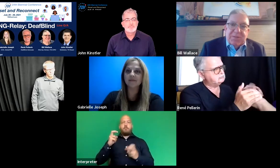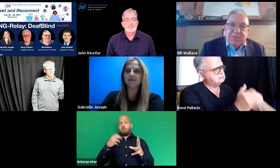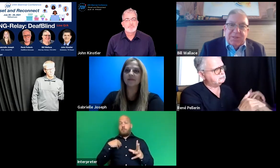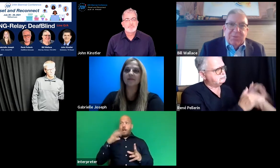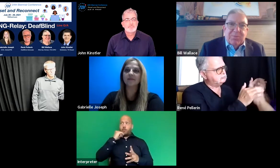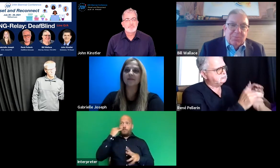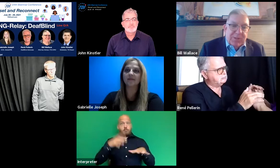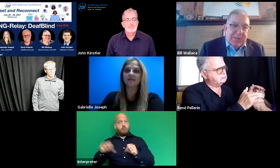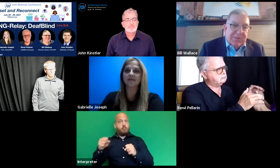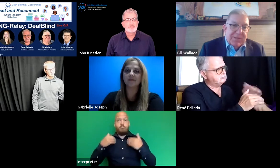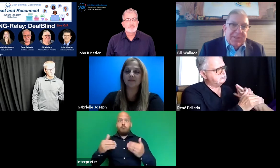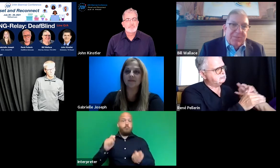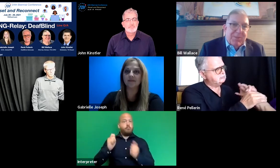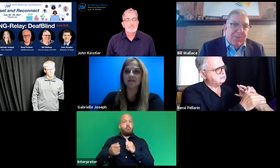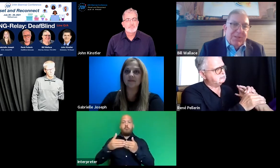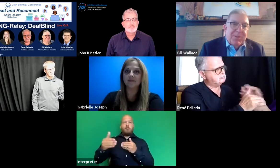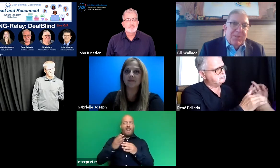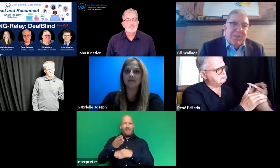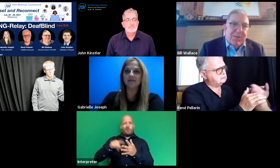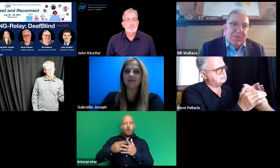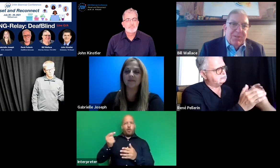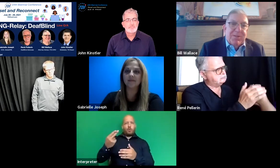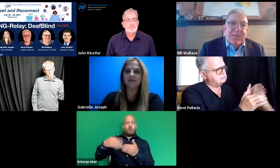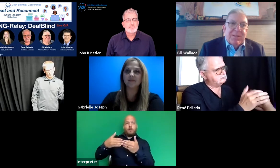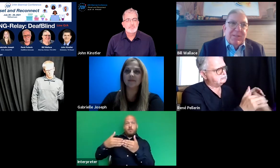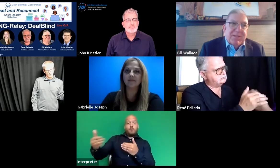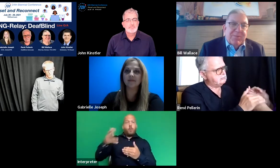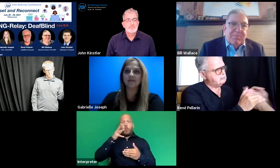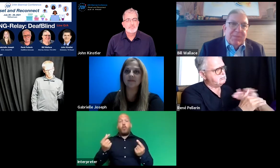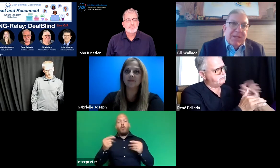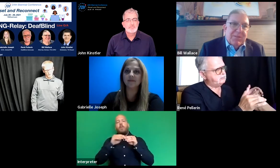the FCC will release a public notice